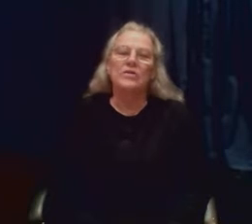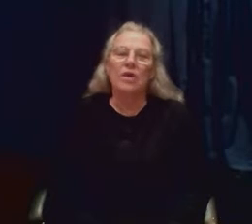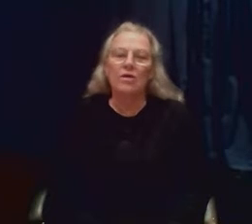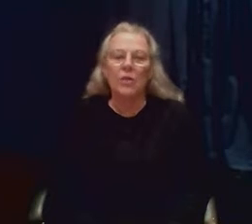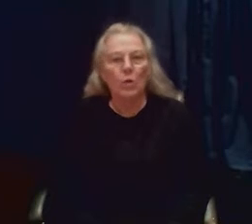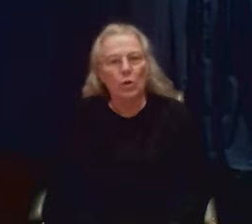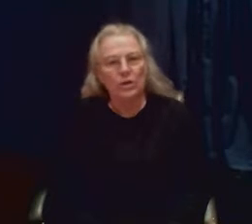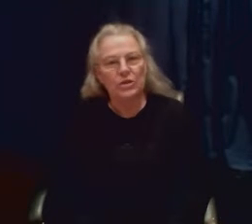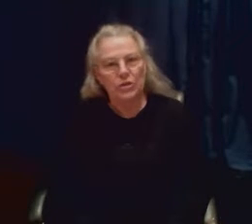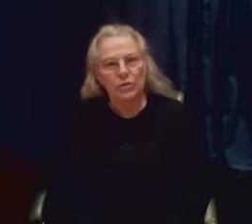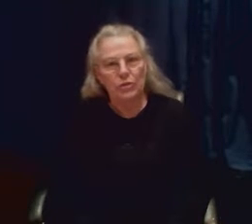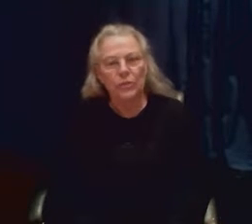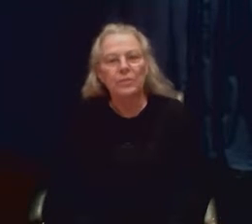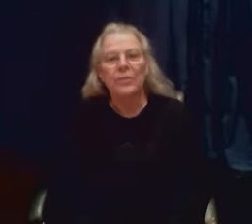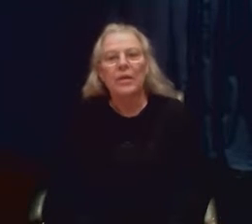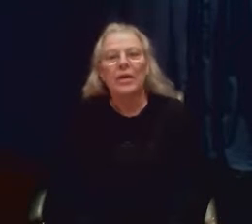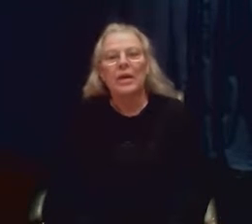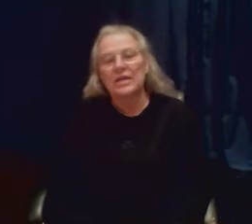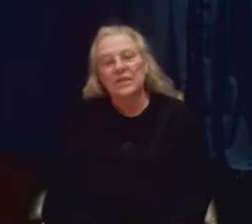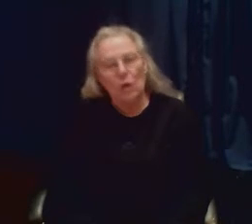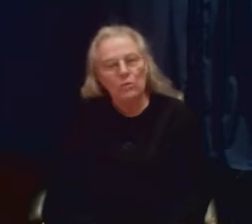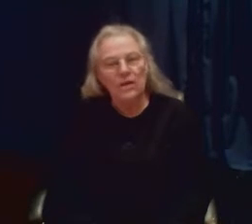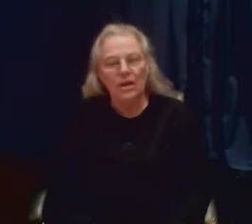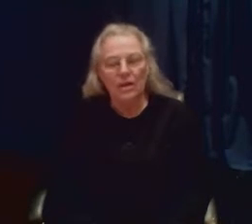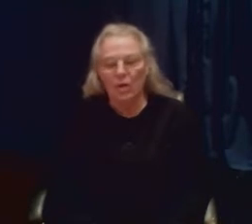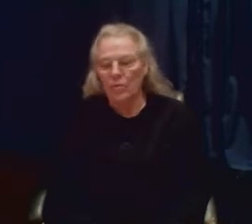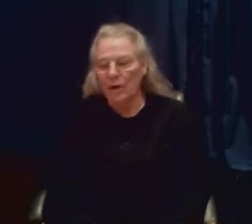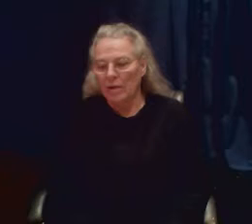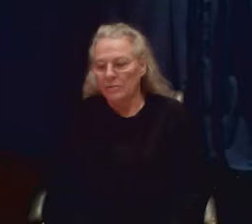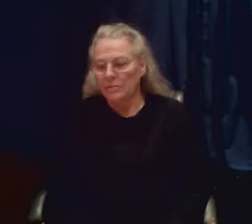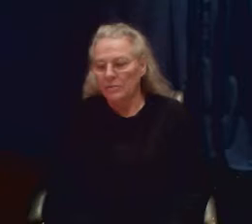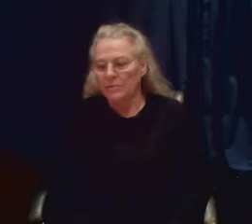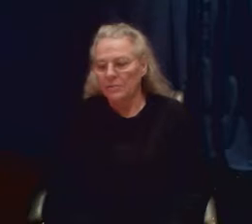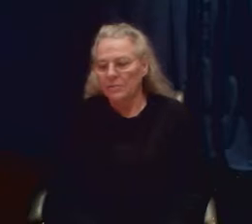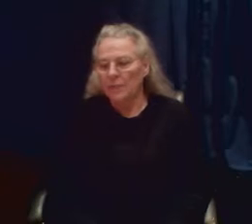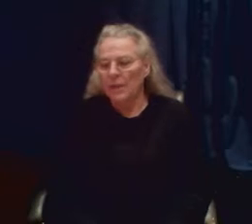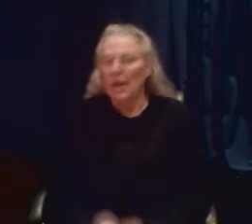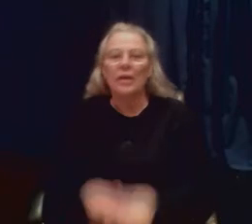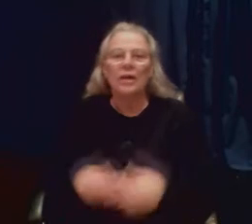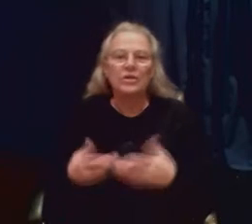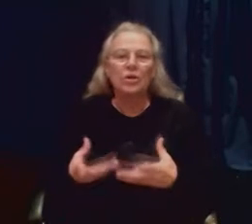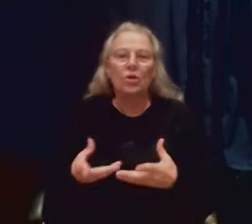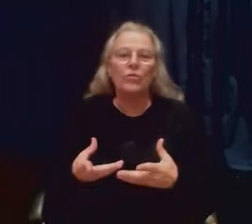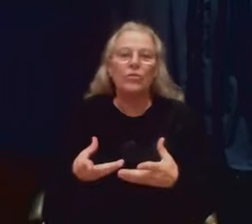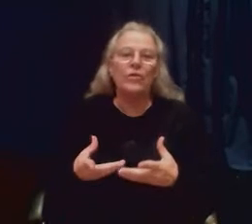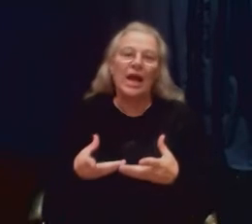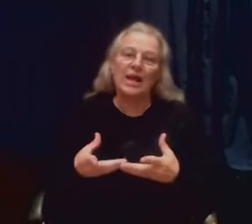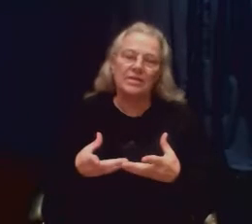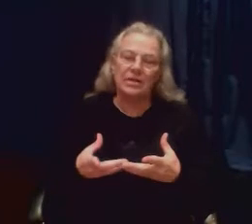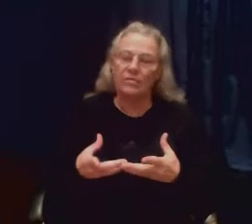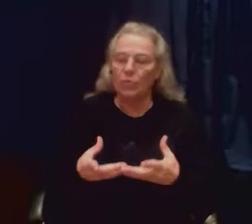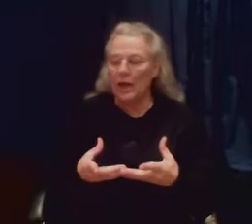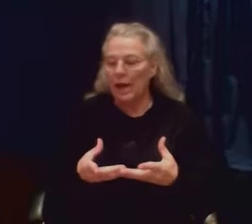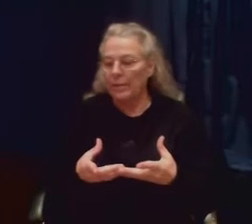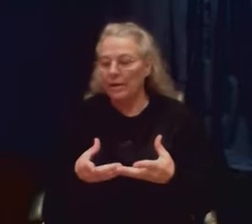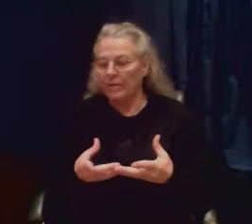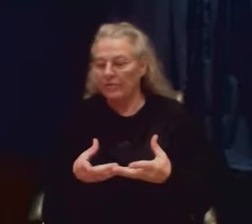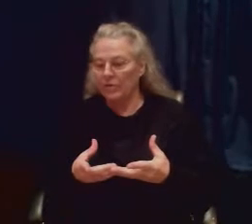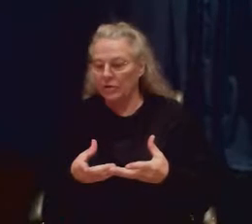The song that we're going to do is Go Tell It on the Mountain. Let's go through the ASL vocabulary